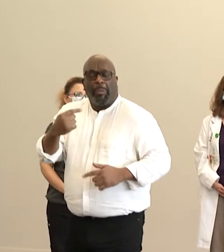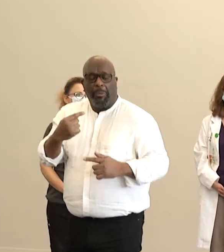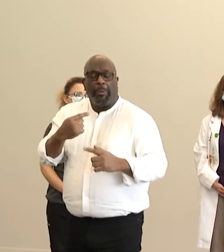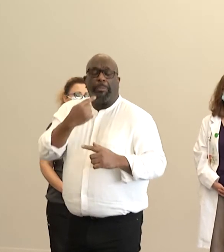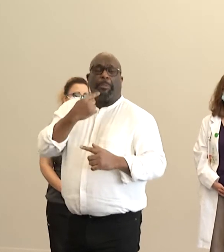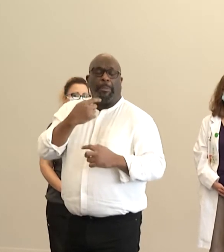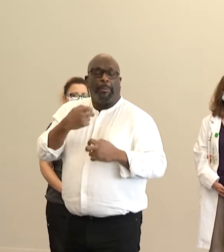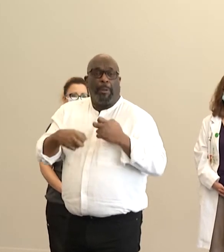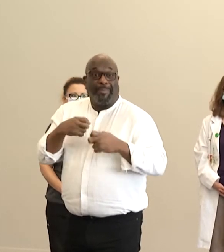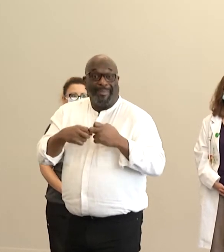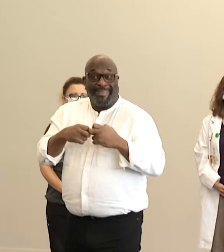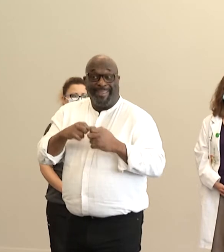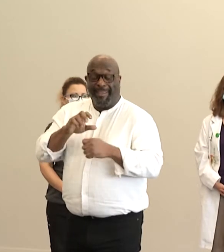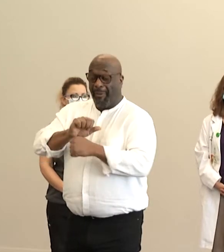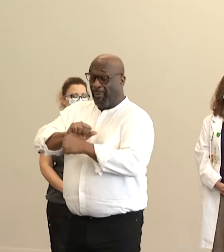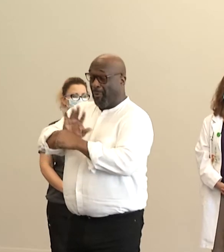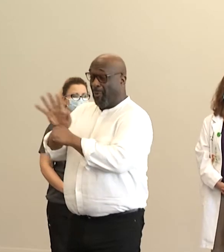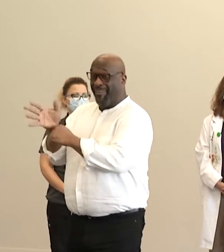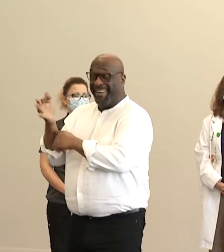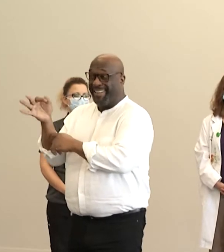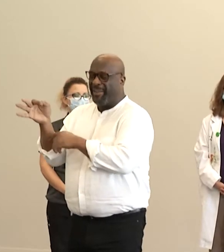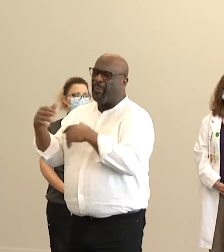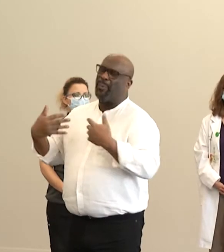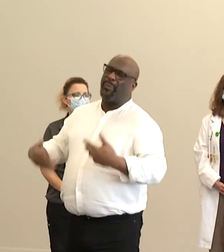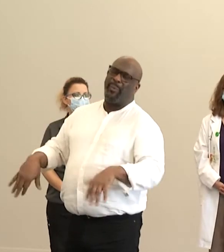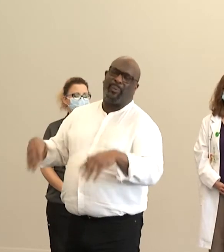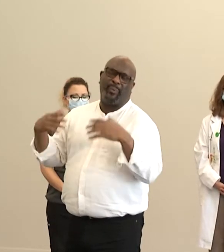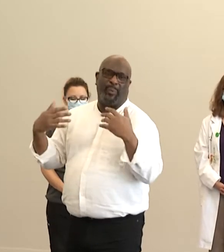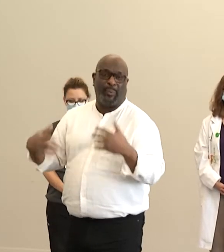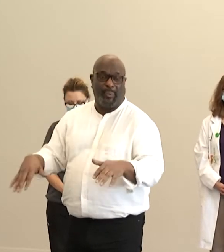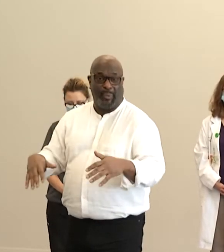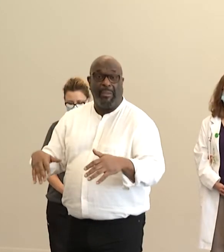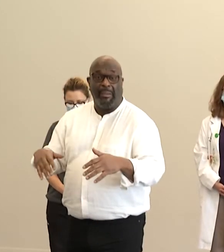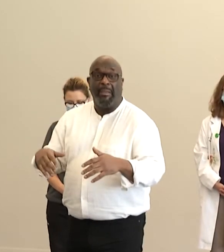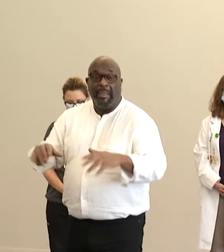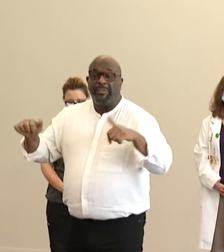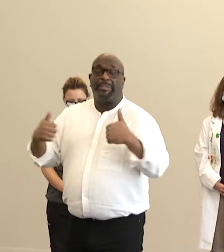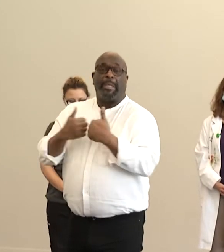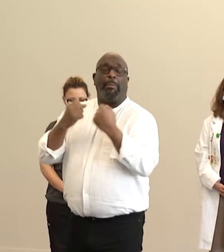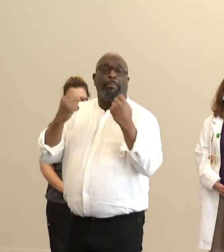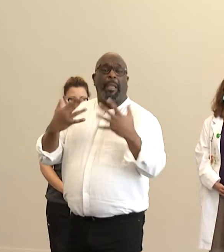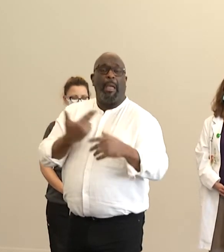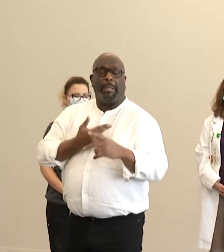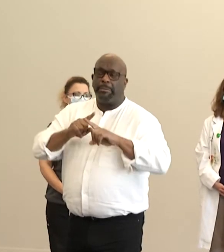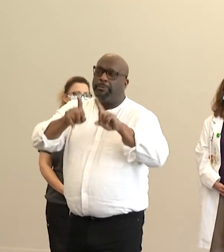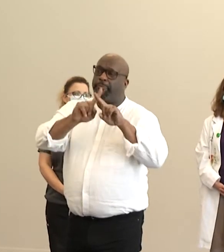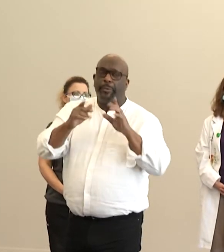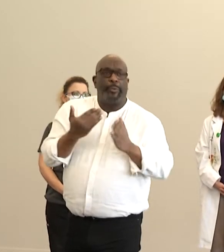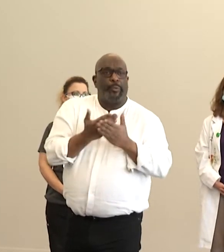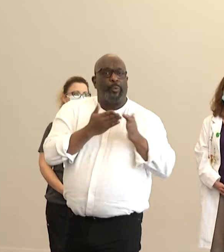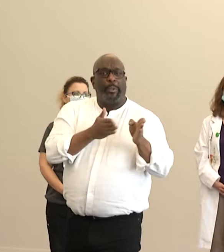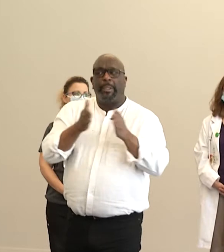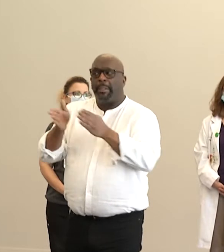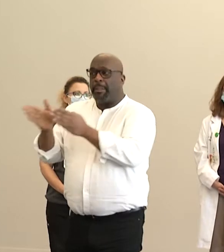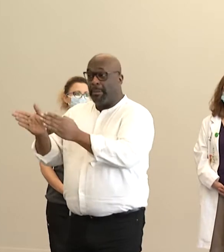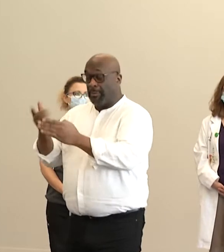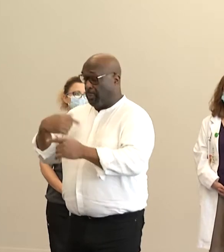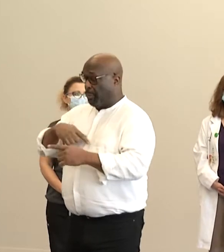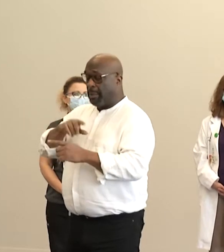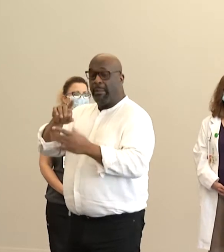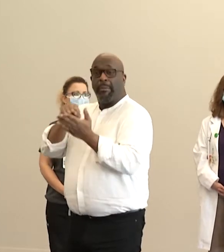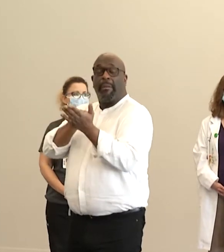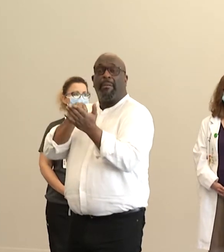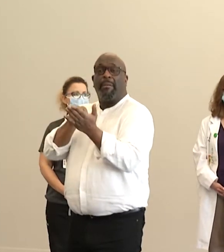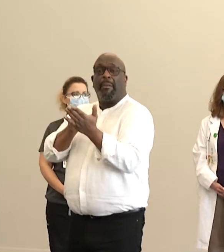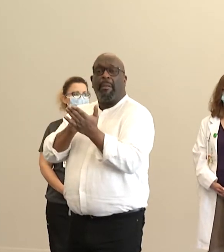The COVID-19 pandemic has pushed all of us in ways that we've never been pushed. As clinicians, it's now